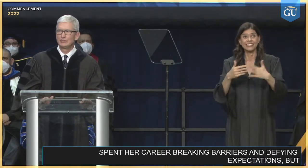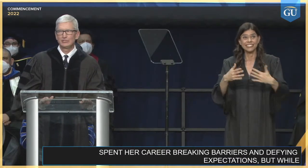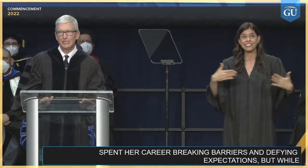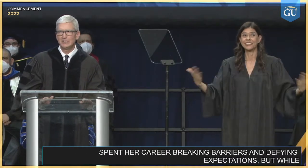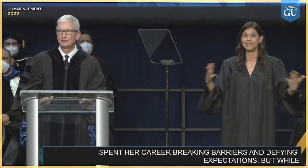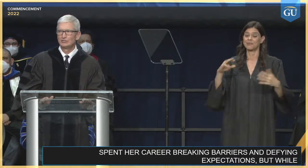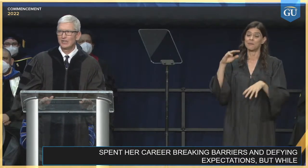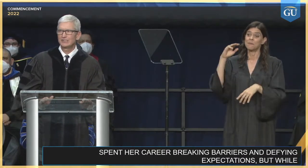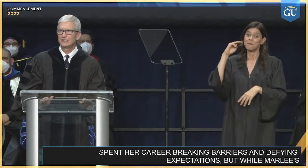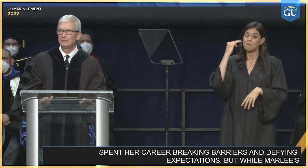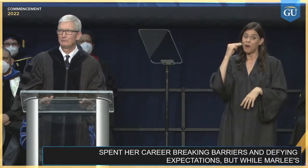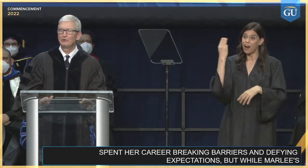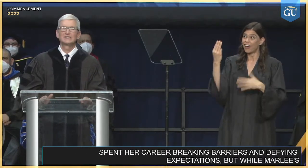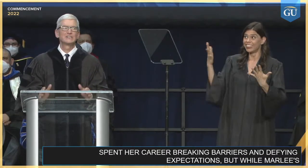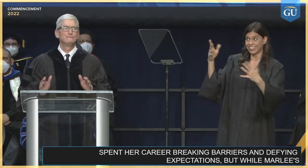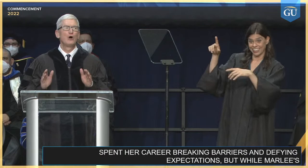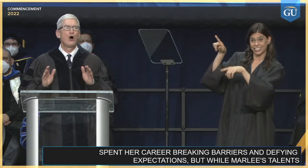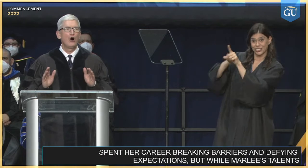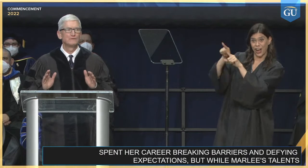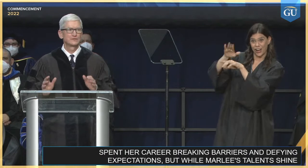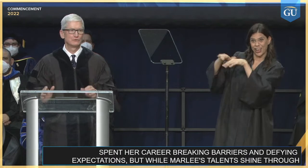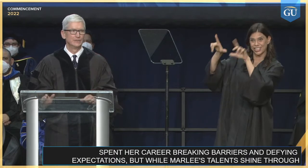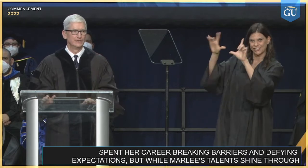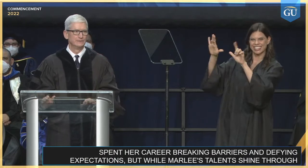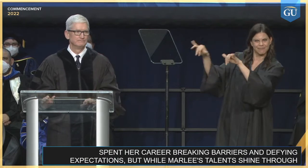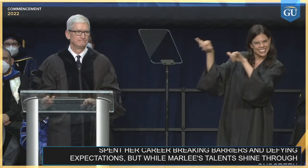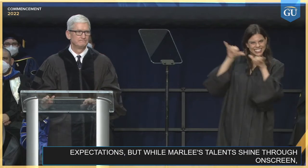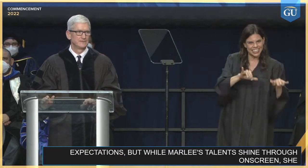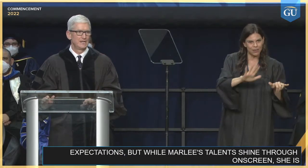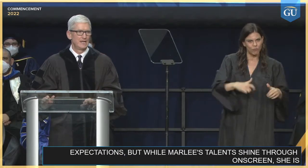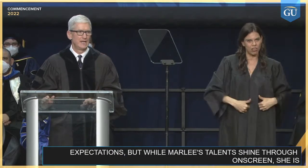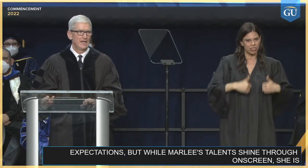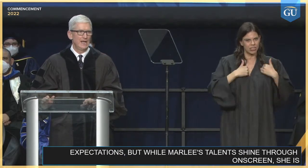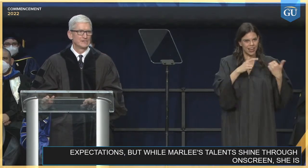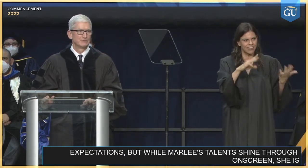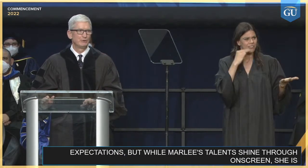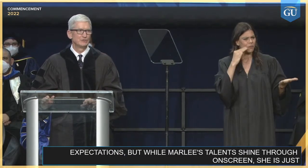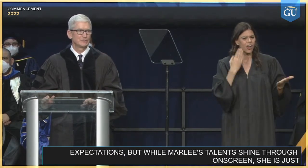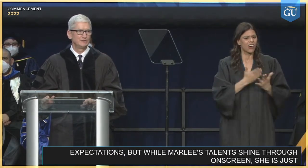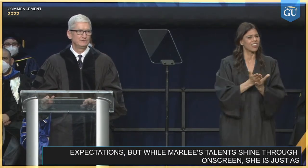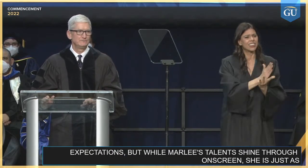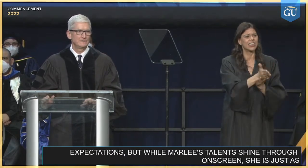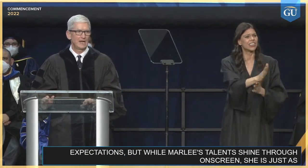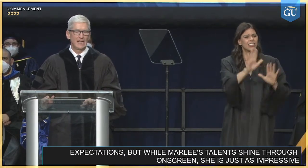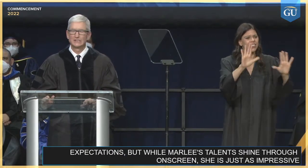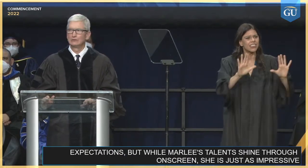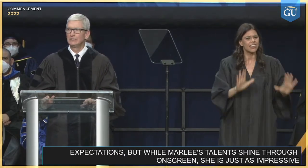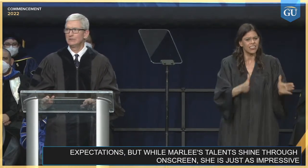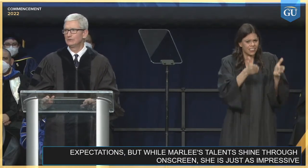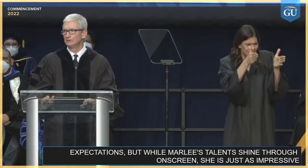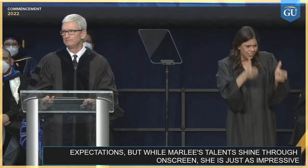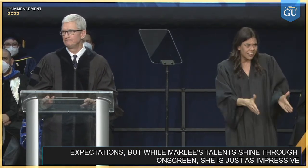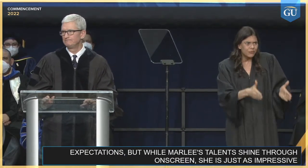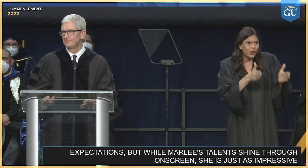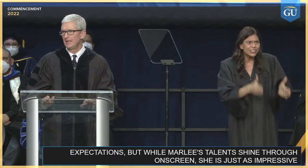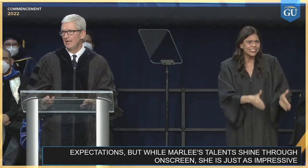is just as impressive off screen. As a person, as a leader, and